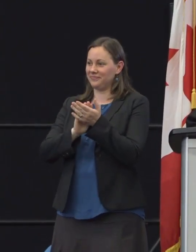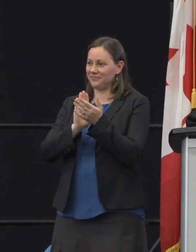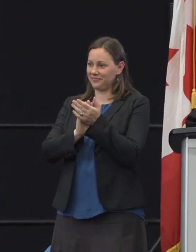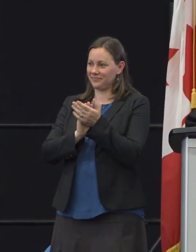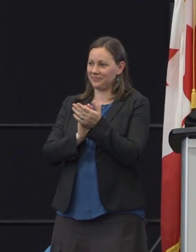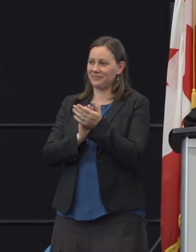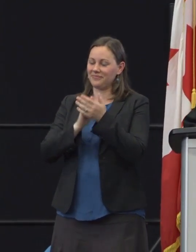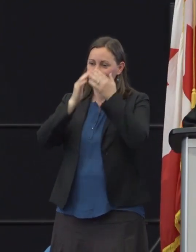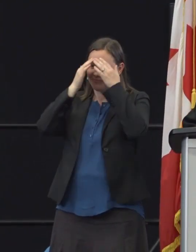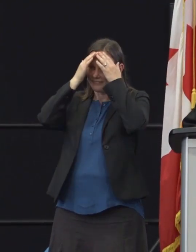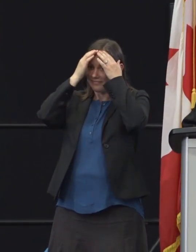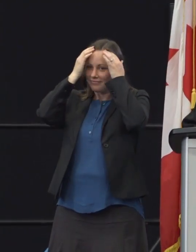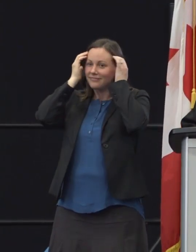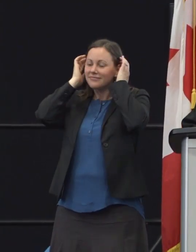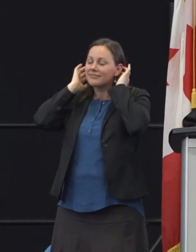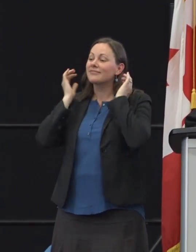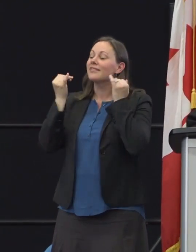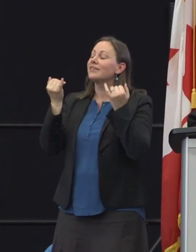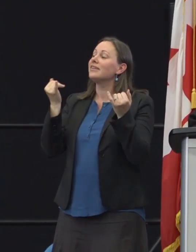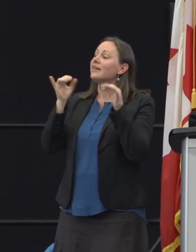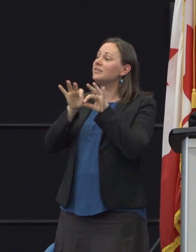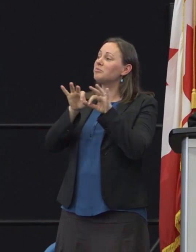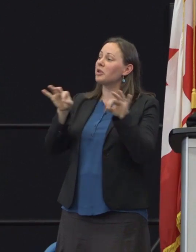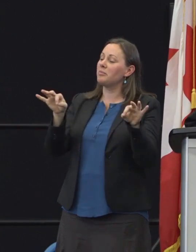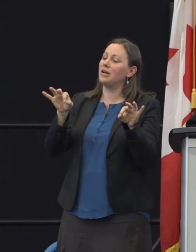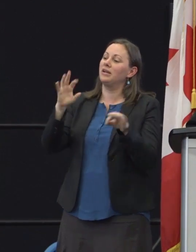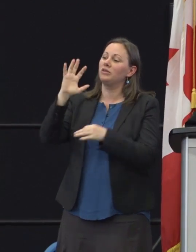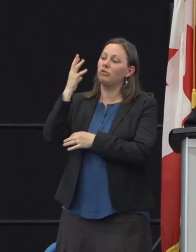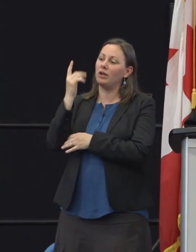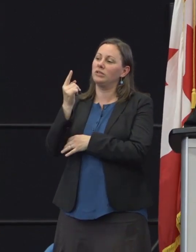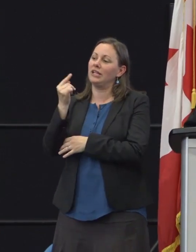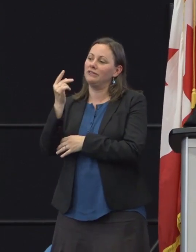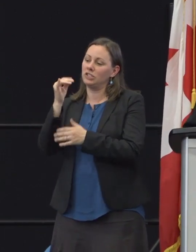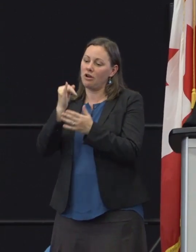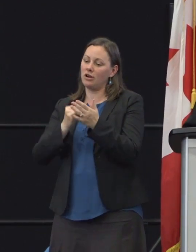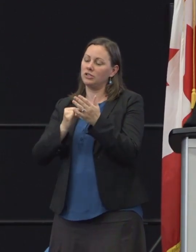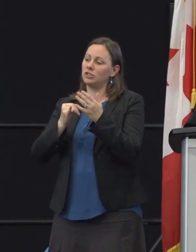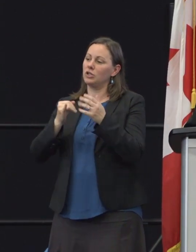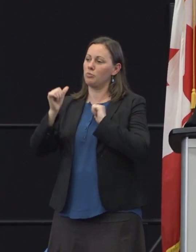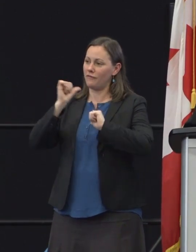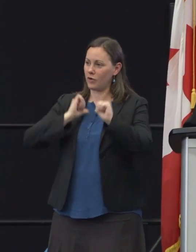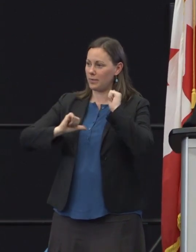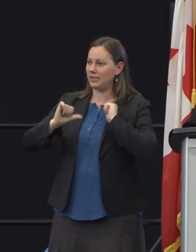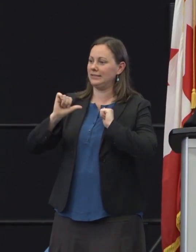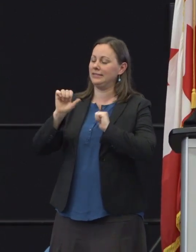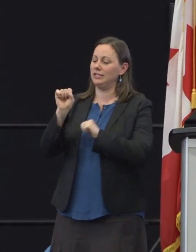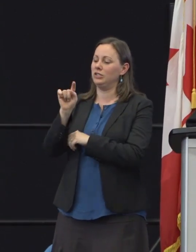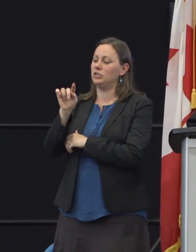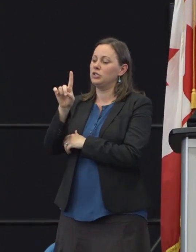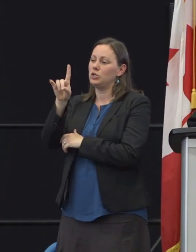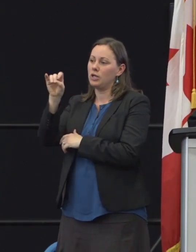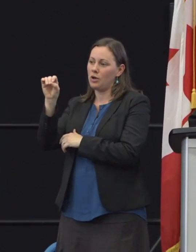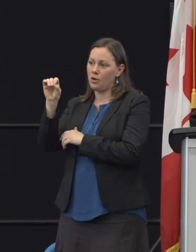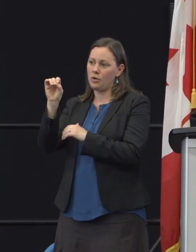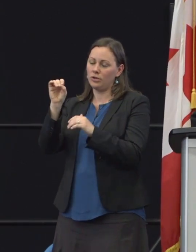Mr. President, for the Diploma in Radio and Television Arts, Radio Performance and Studio Production.